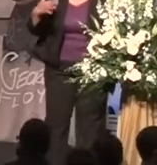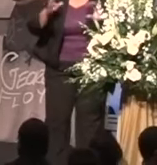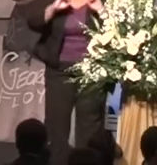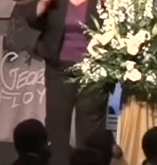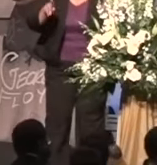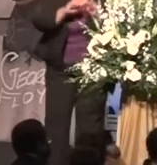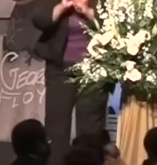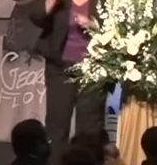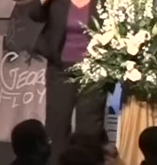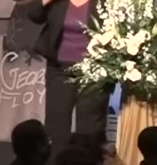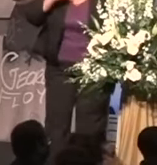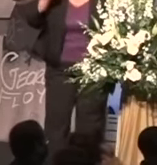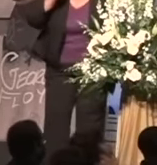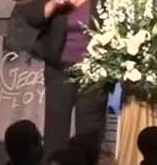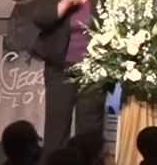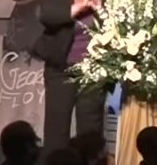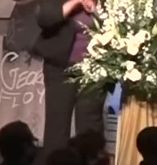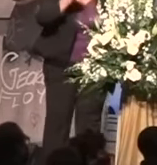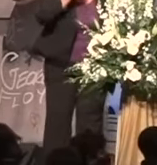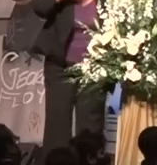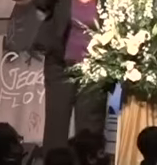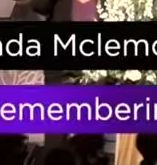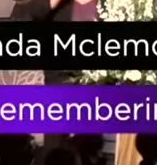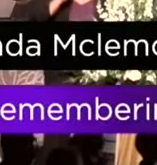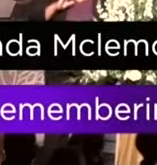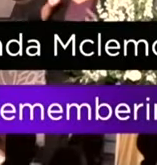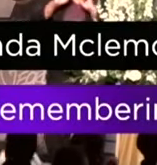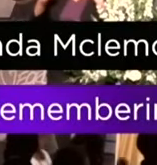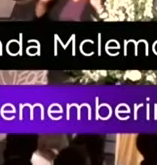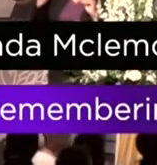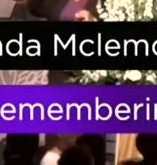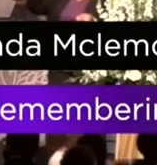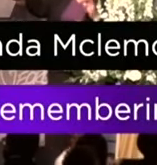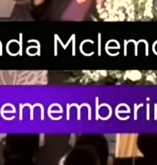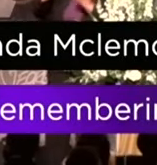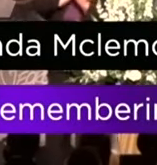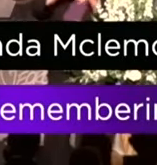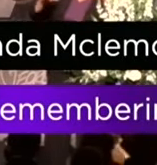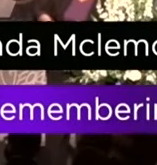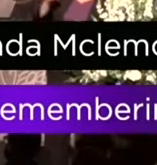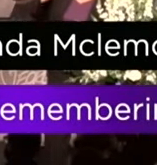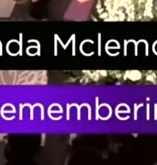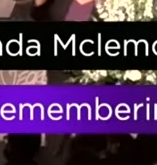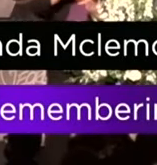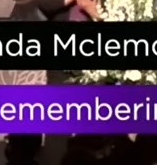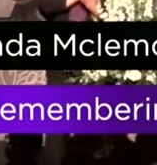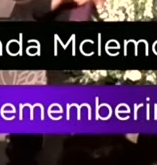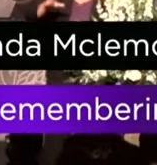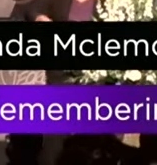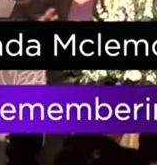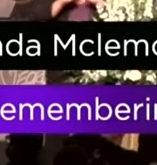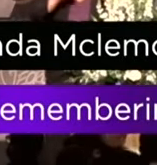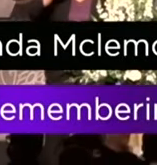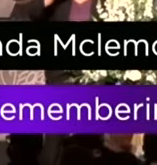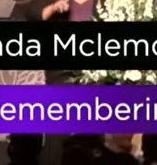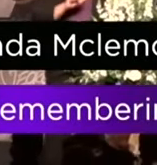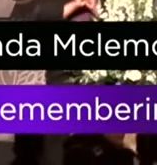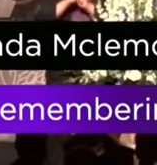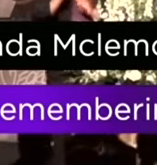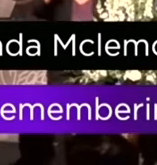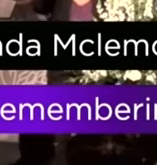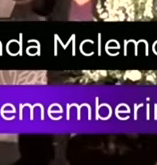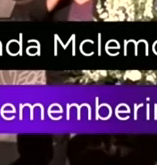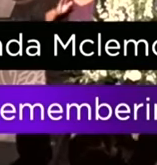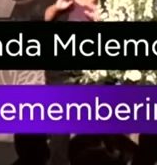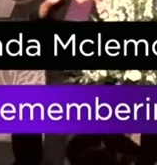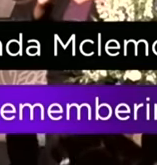Nobody likes our God. Nobody like our God. He is Lord. He is Lord. Nobody